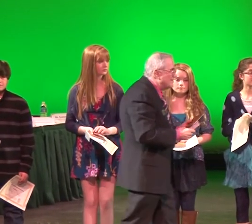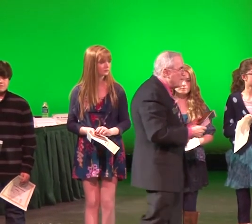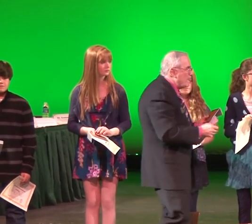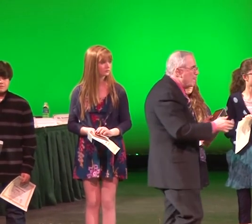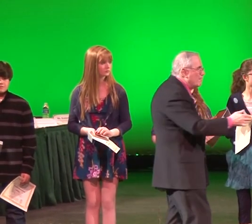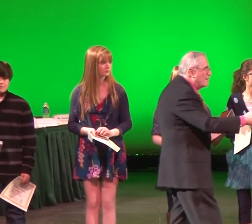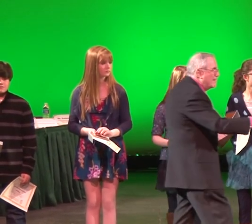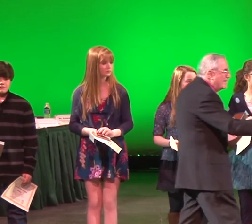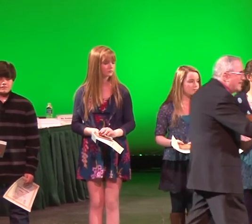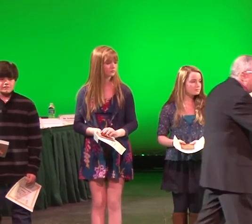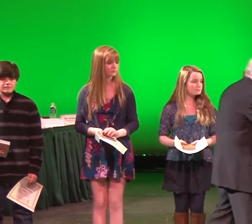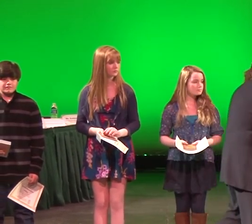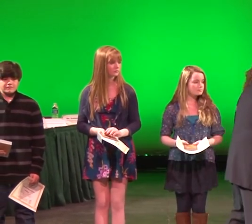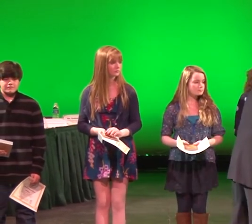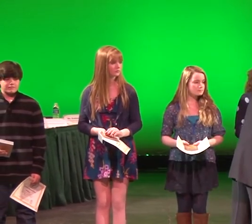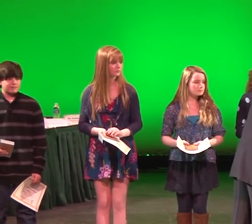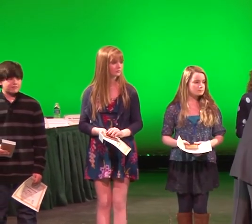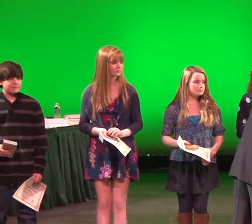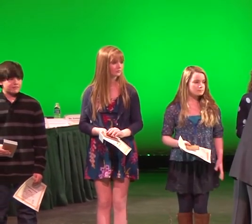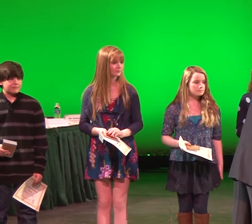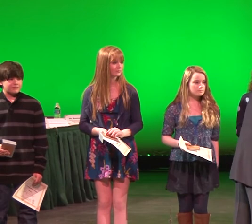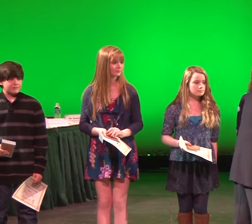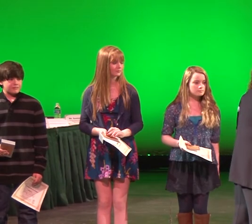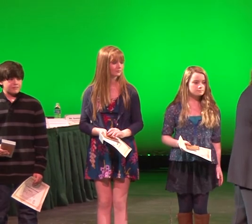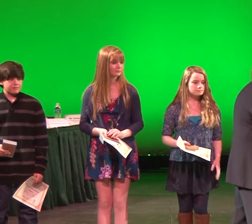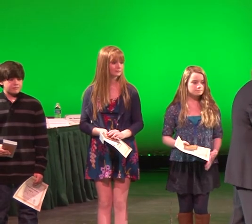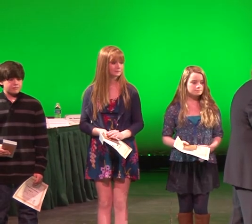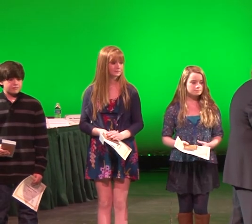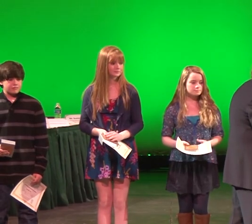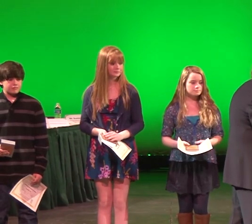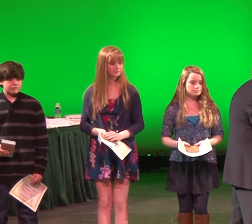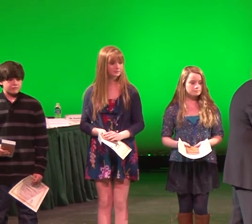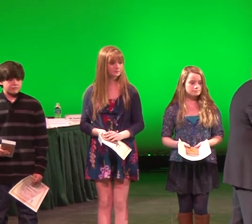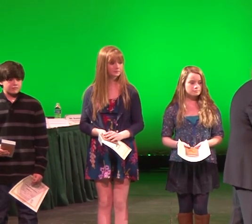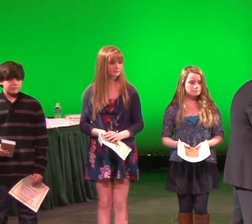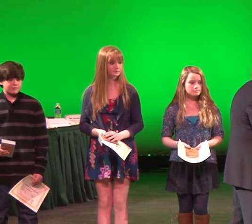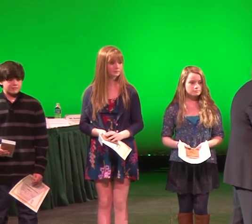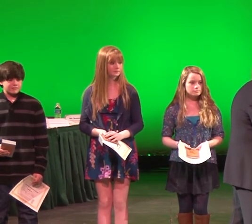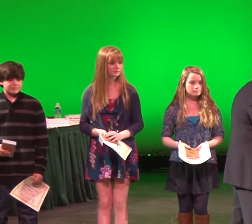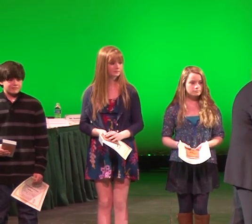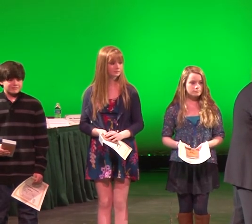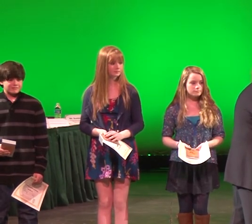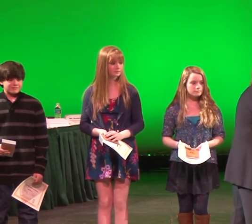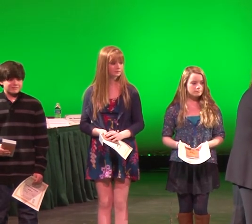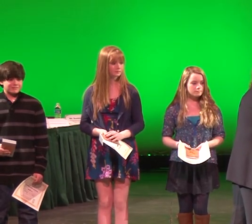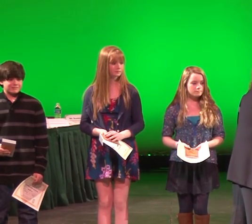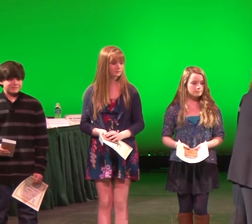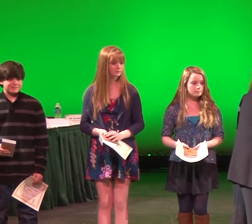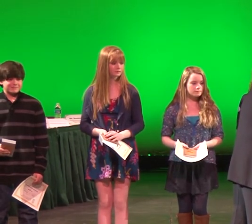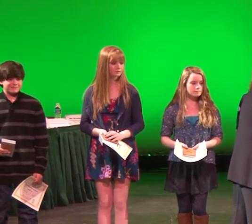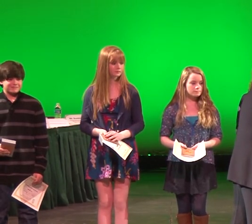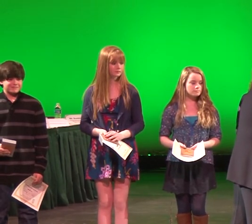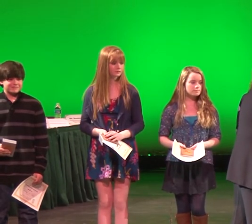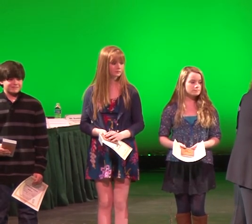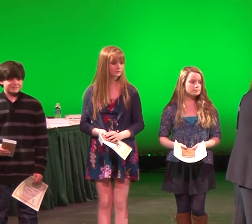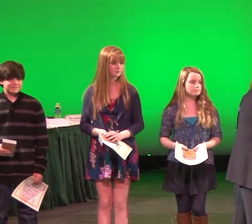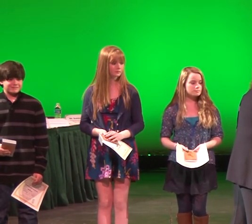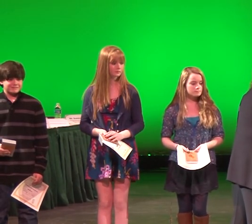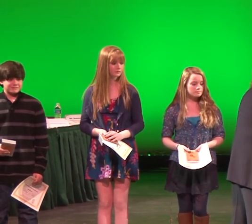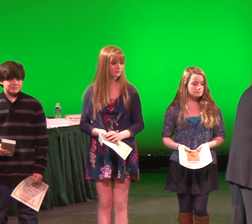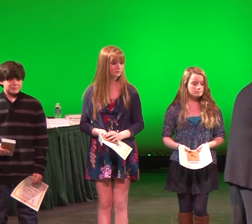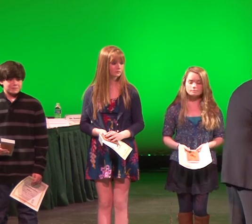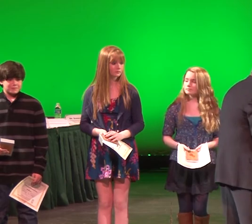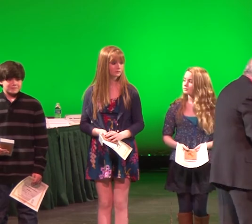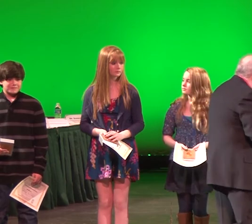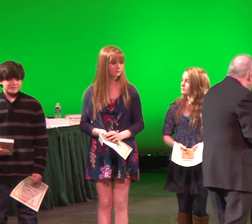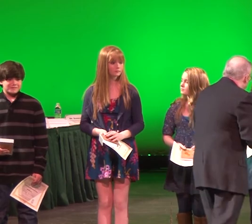Rebecca will also receive the Certificate of Excellence for High Standards of Innovativeness and Scientific Excellence in the